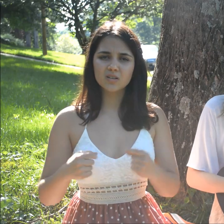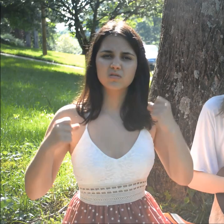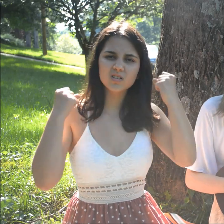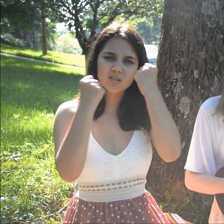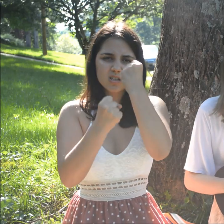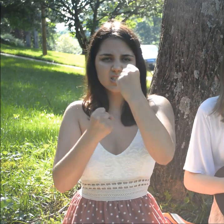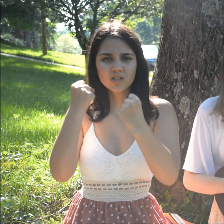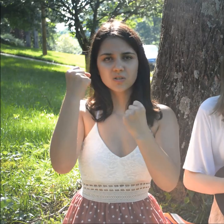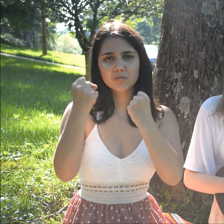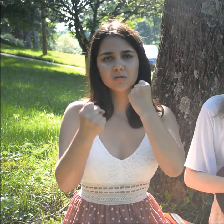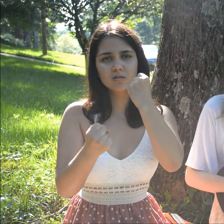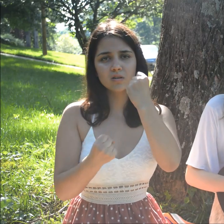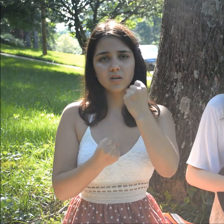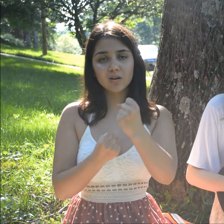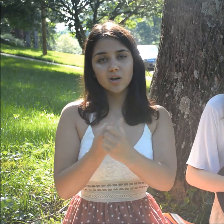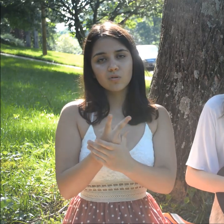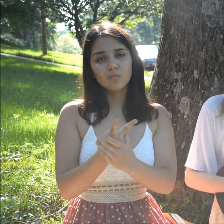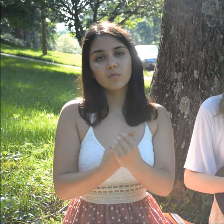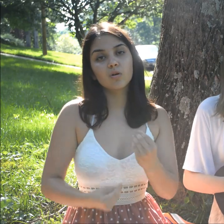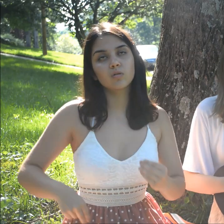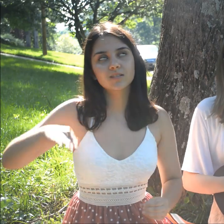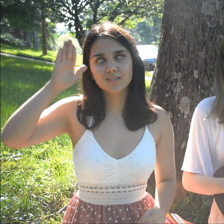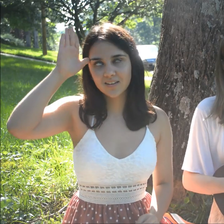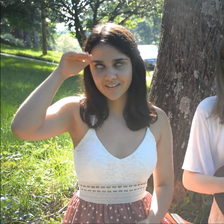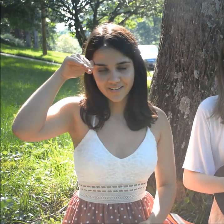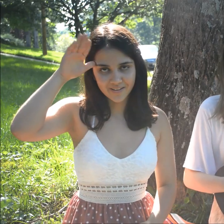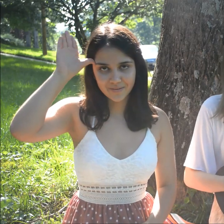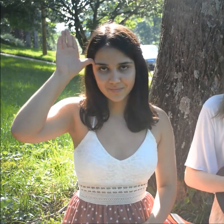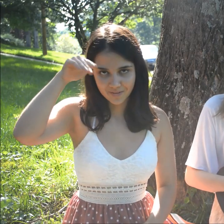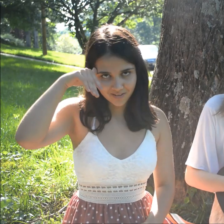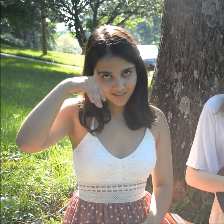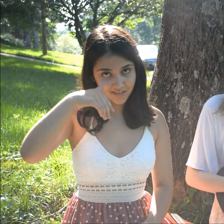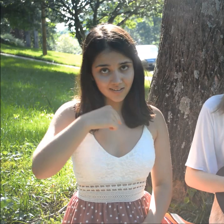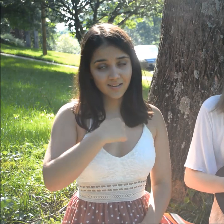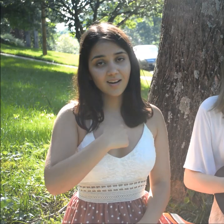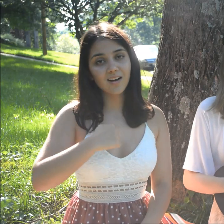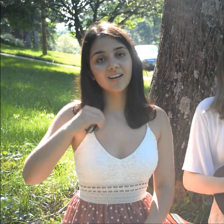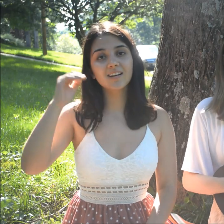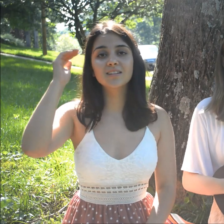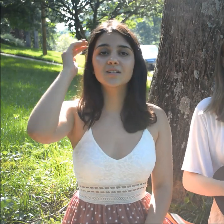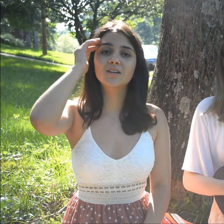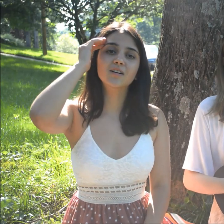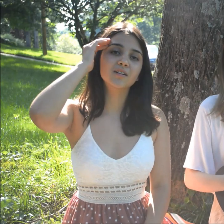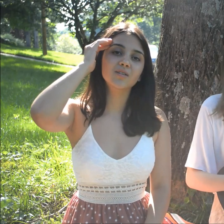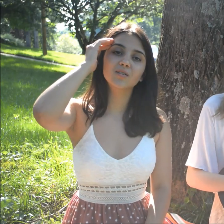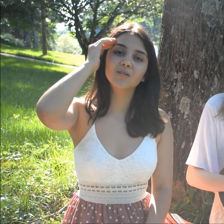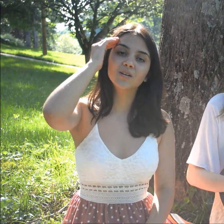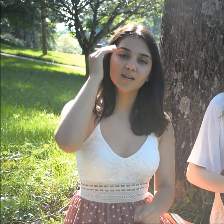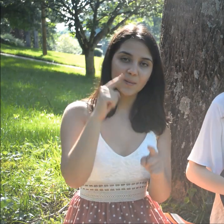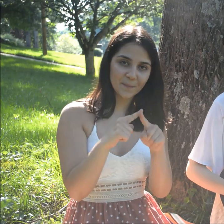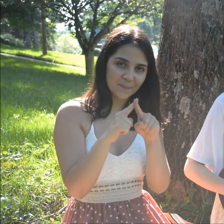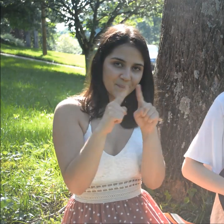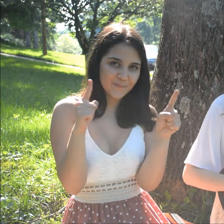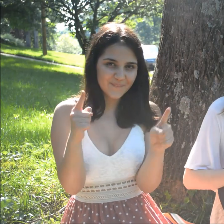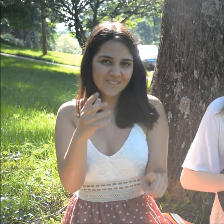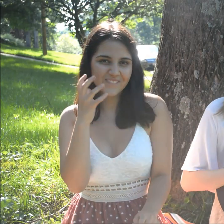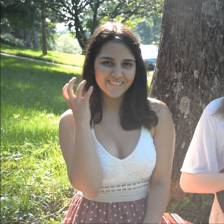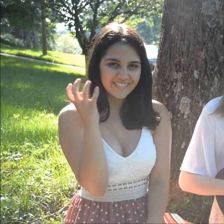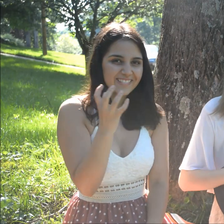we argue, we're both stuck, I know, but oh